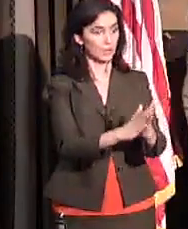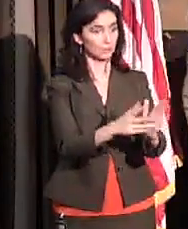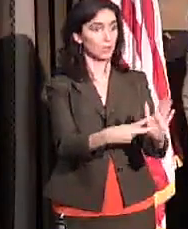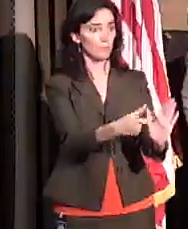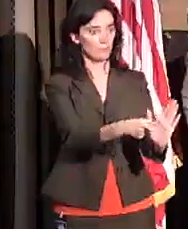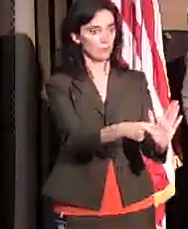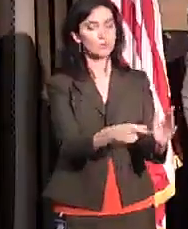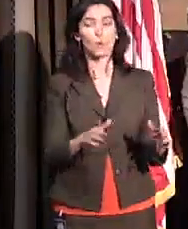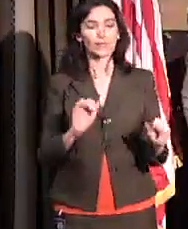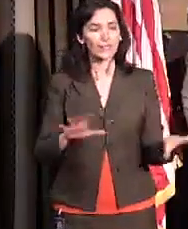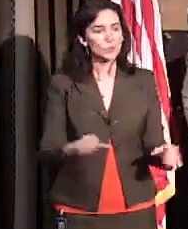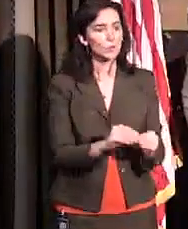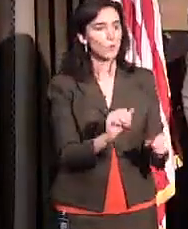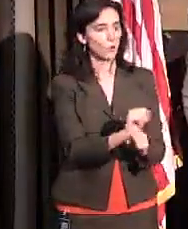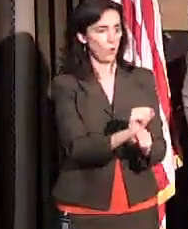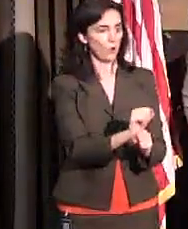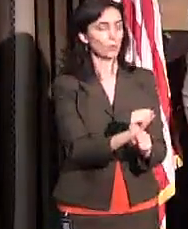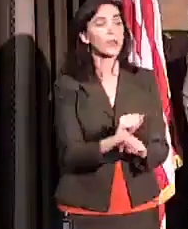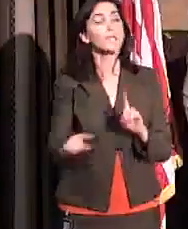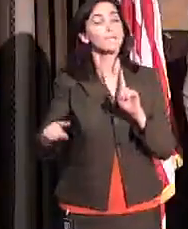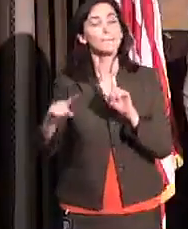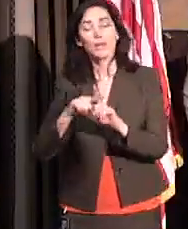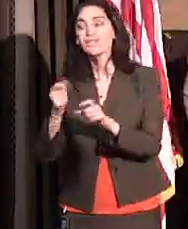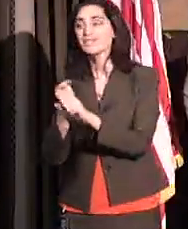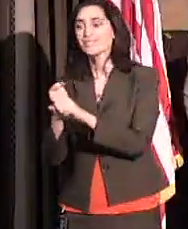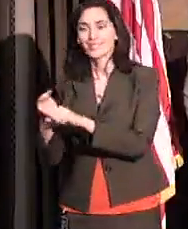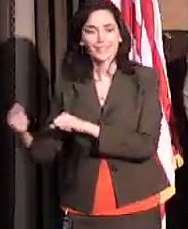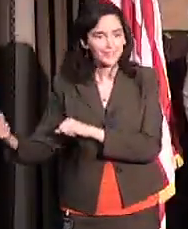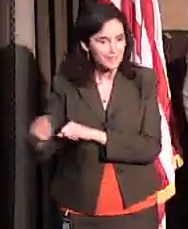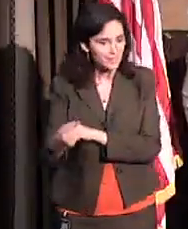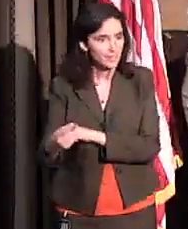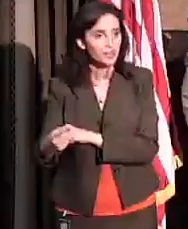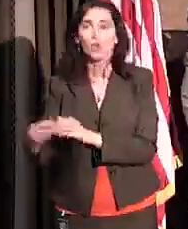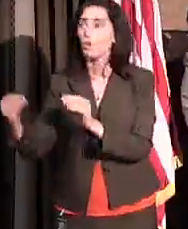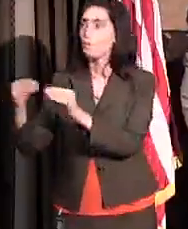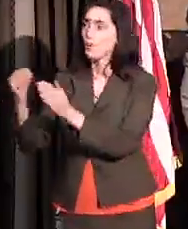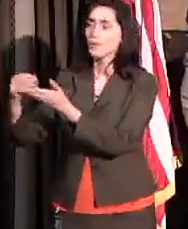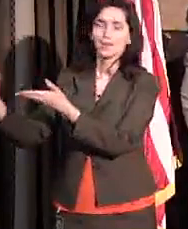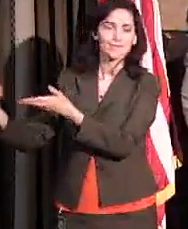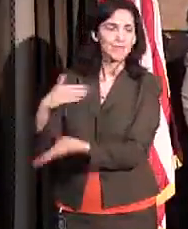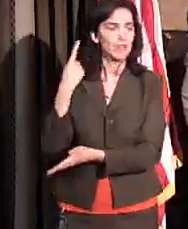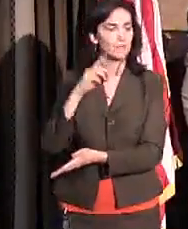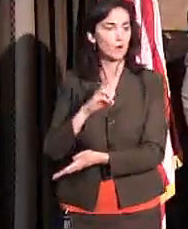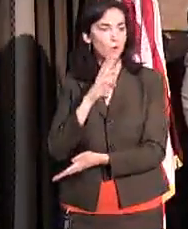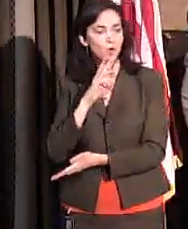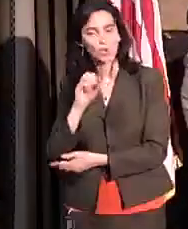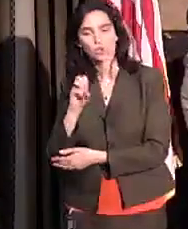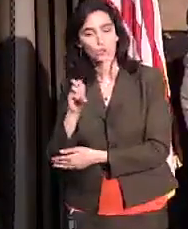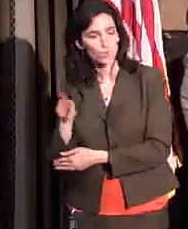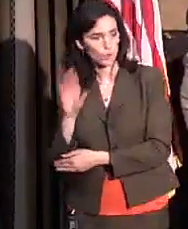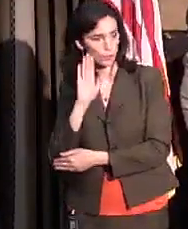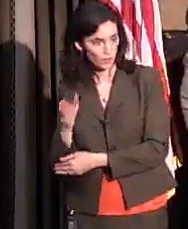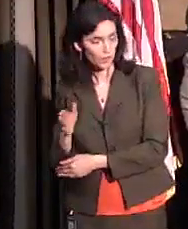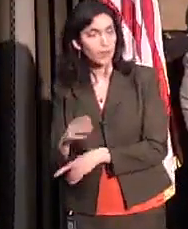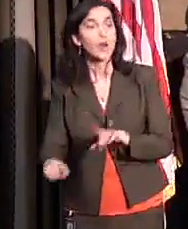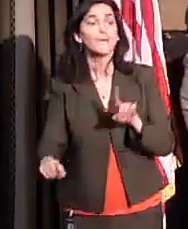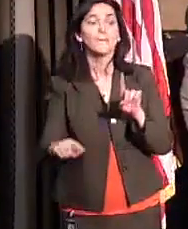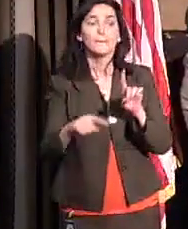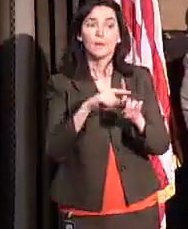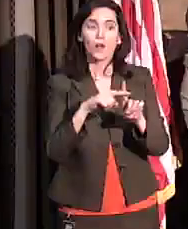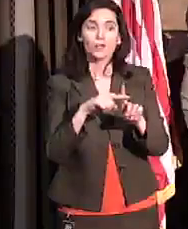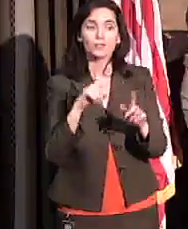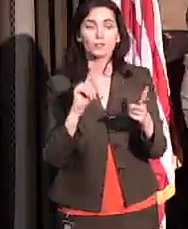done. But also you have another year coming, water and sewer, and it's also water and sewer included